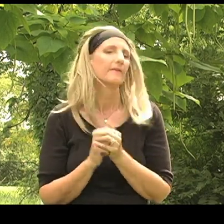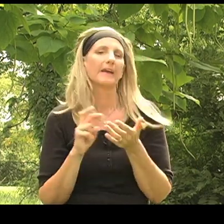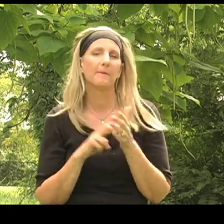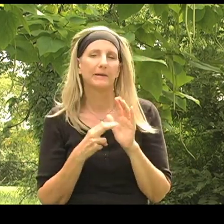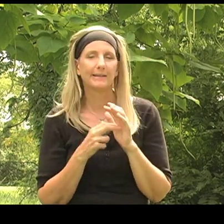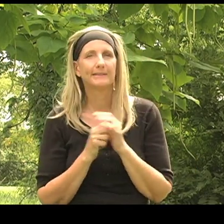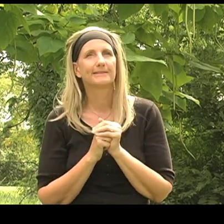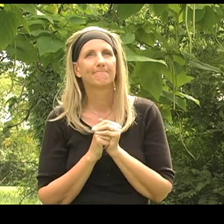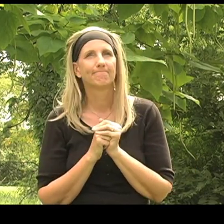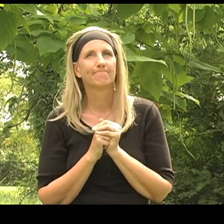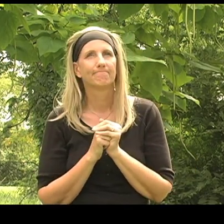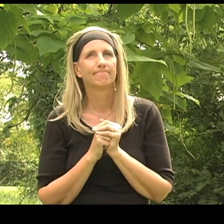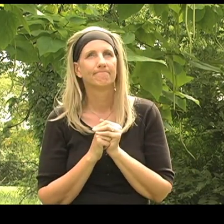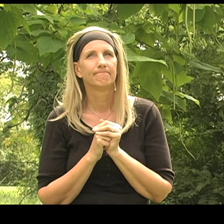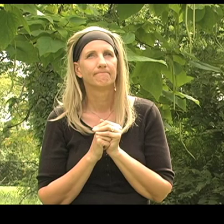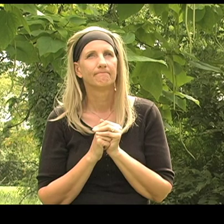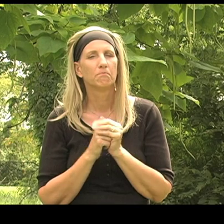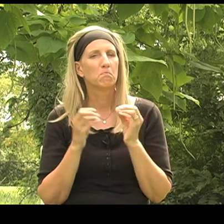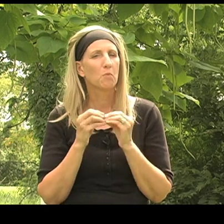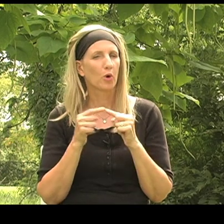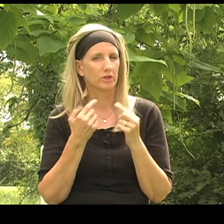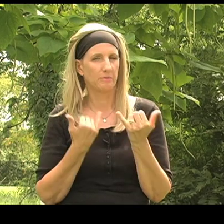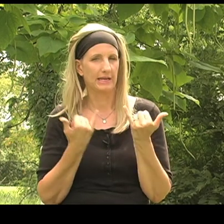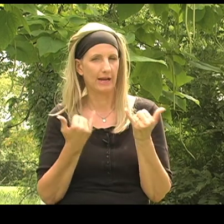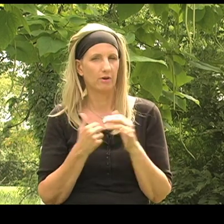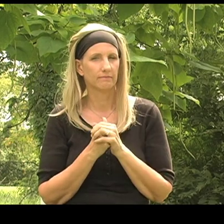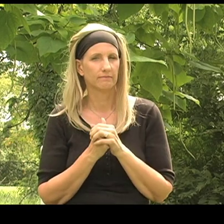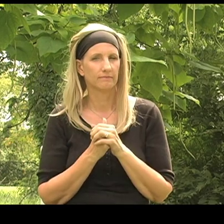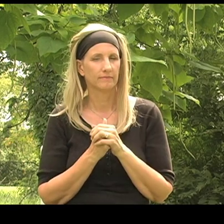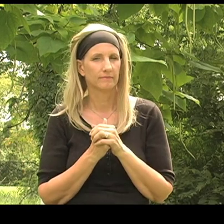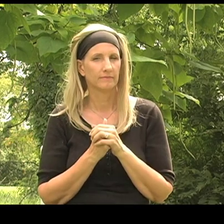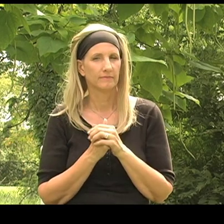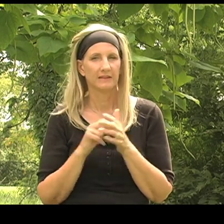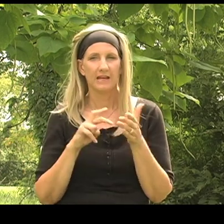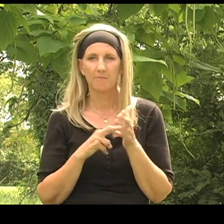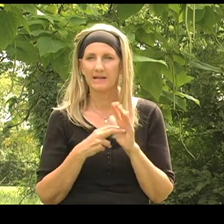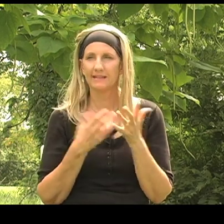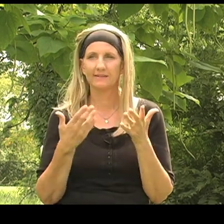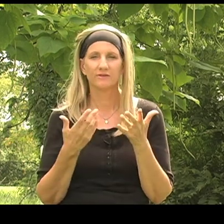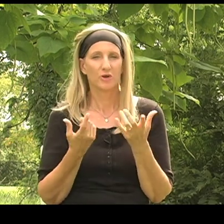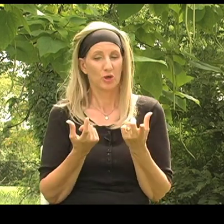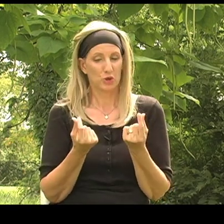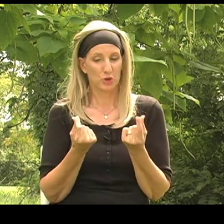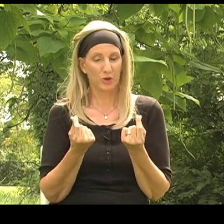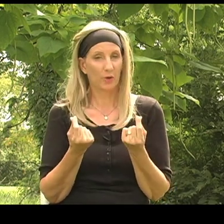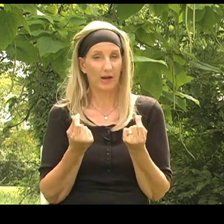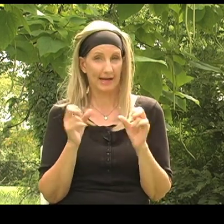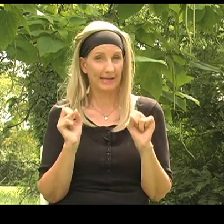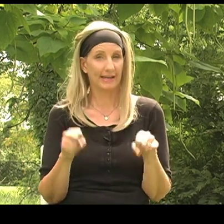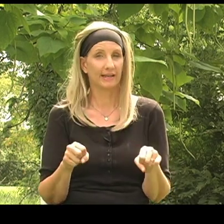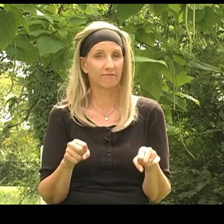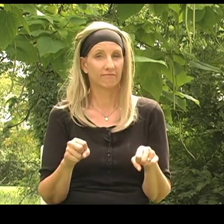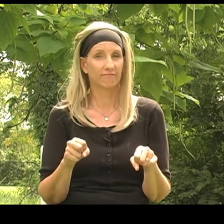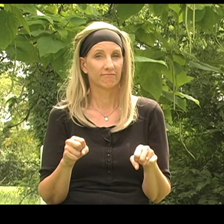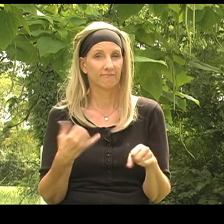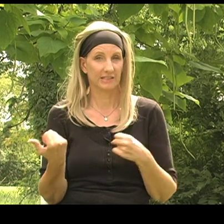that means more to me now. It means doing what I can